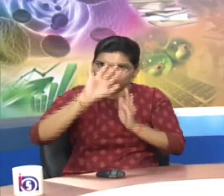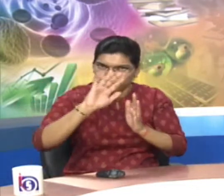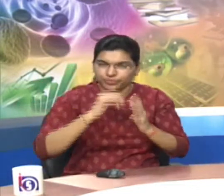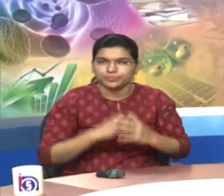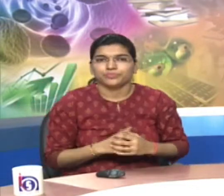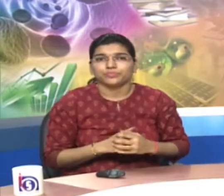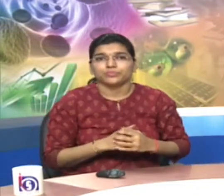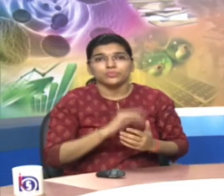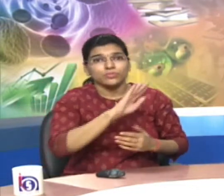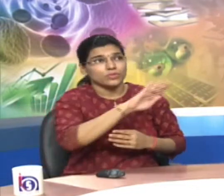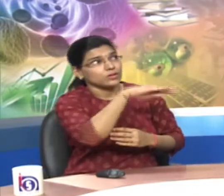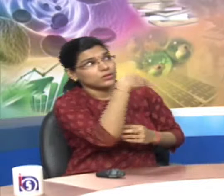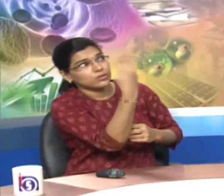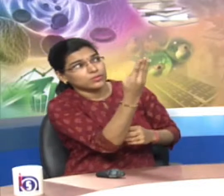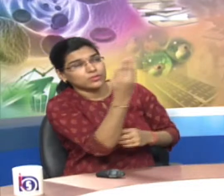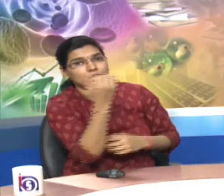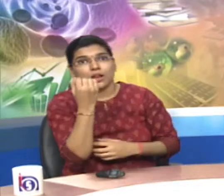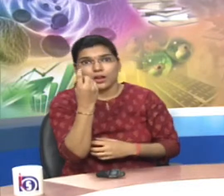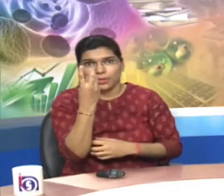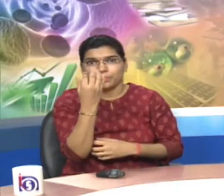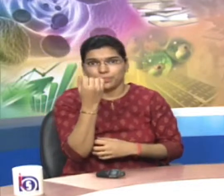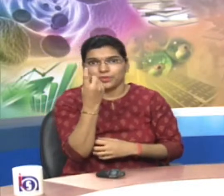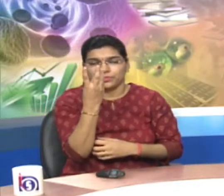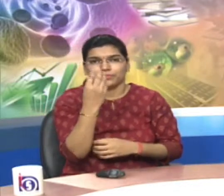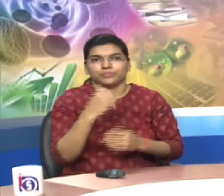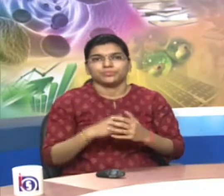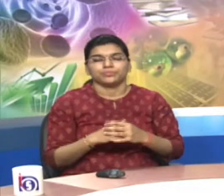for that this toolbox is used,